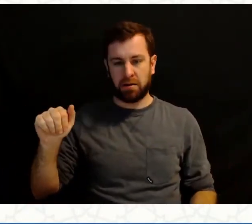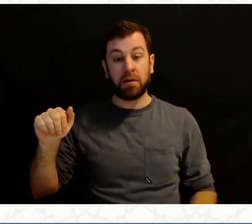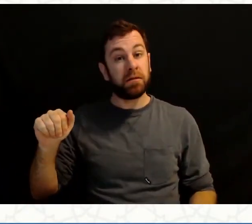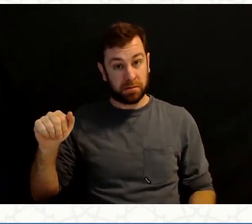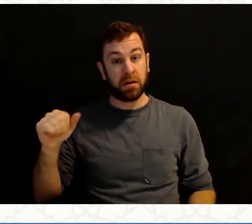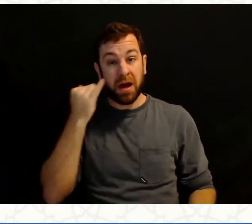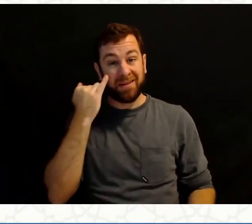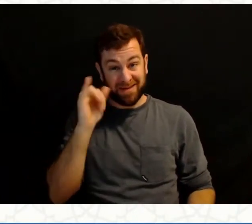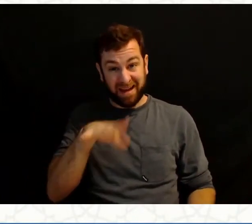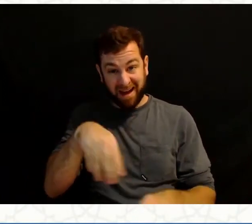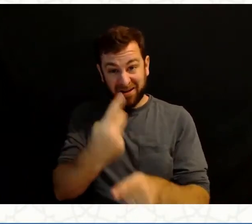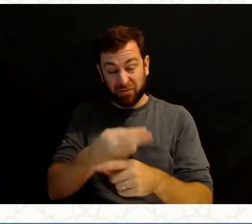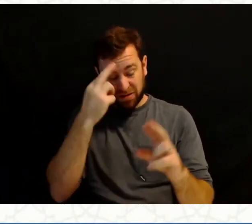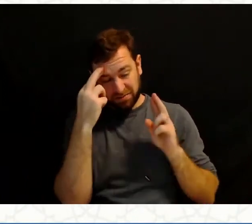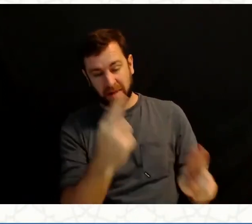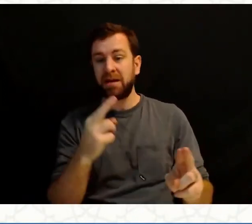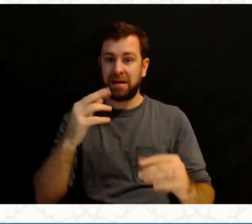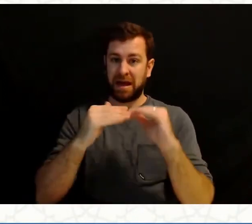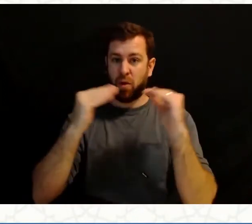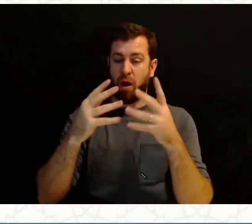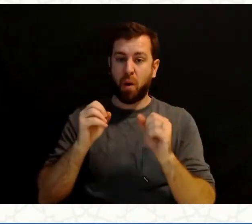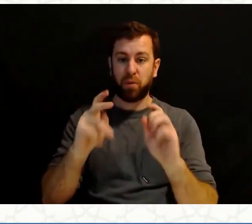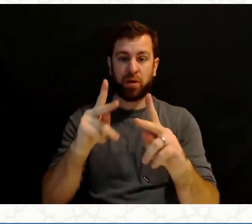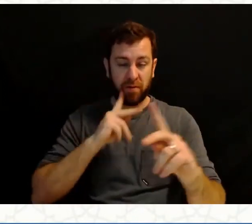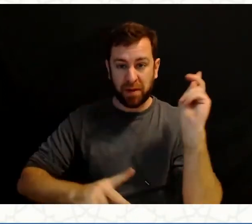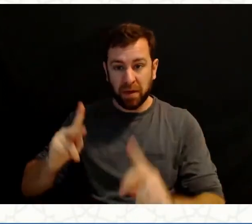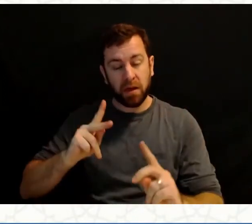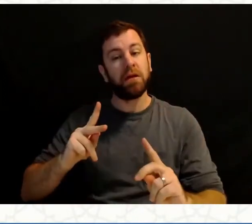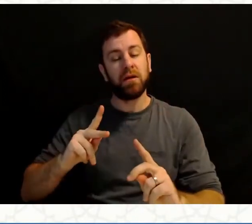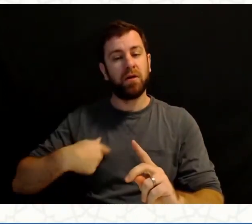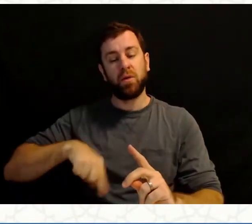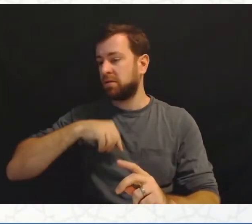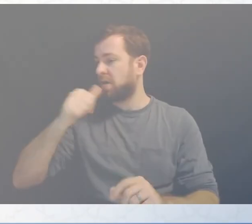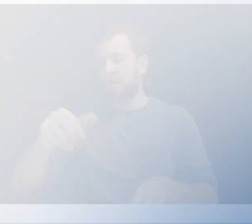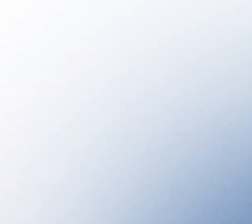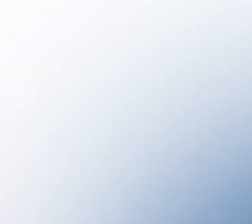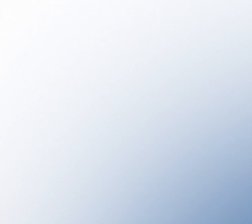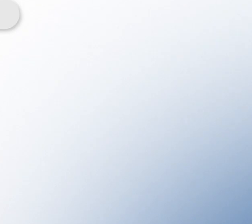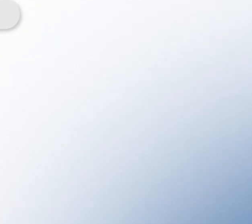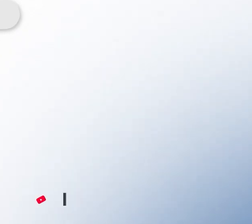this kind of respect and equal opportunity, we're going nowhere as a community.